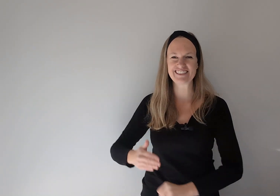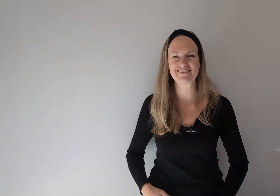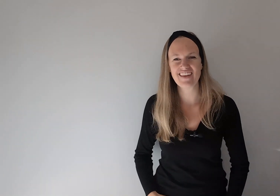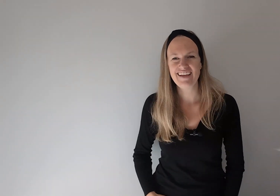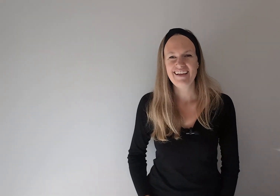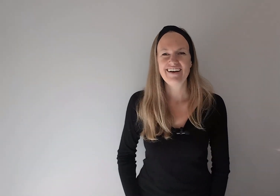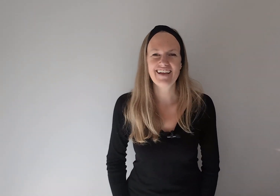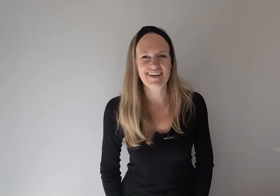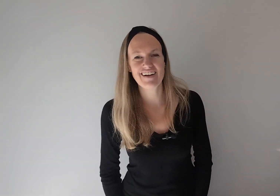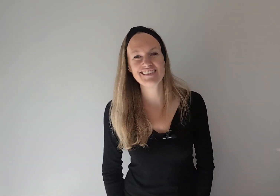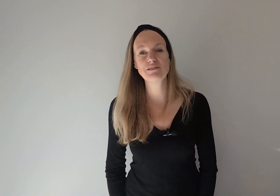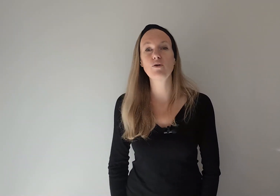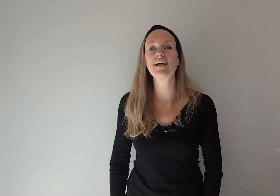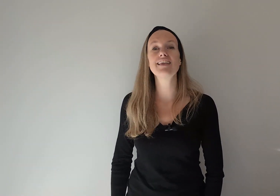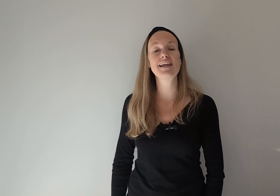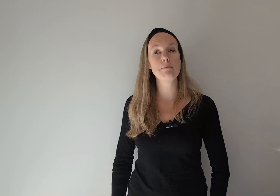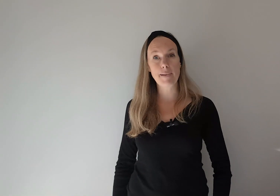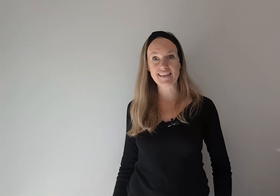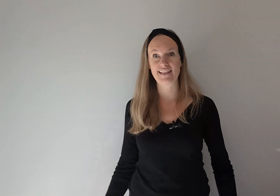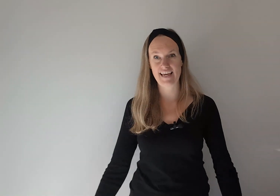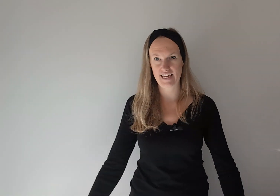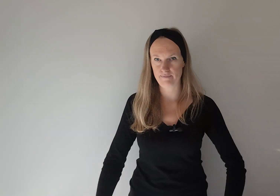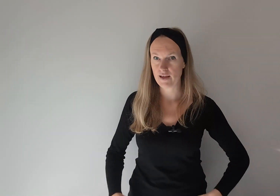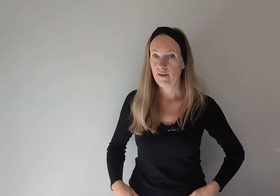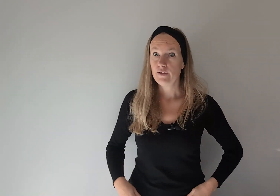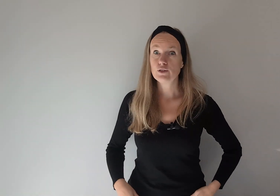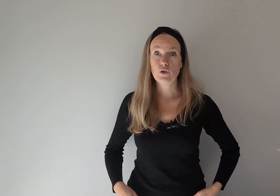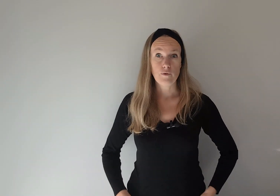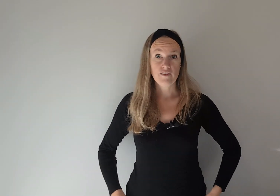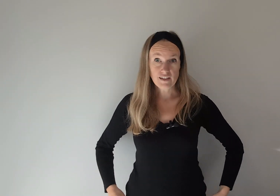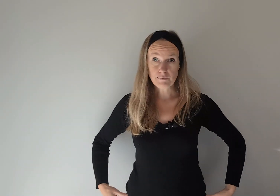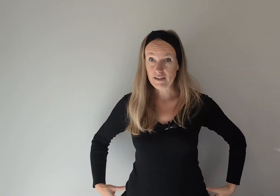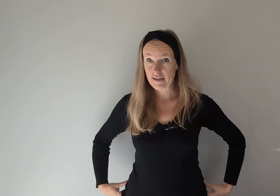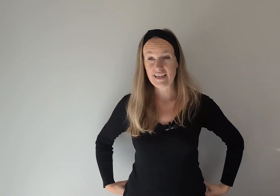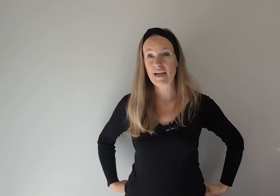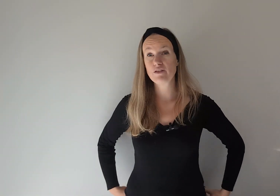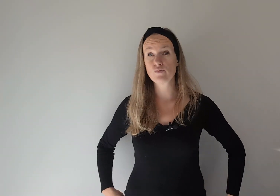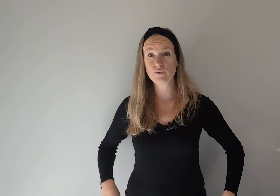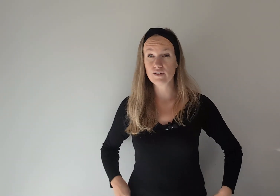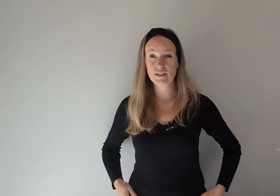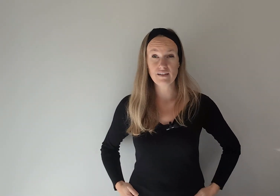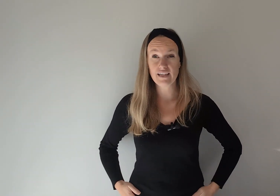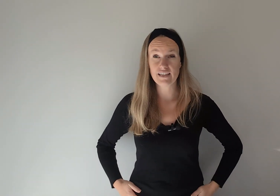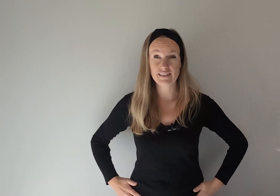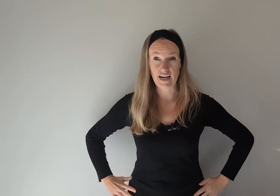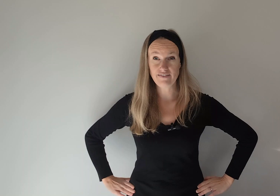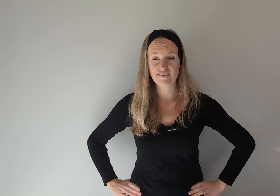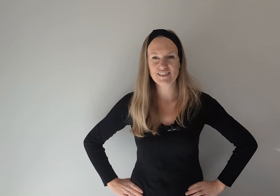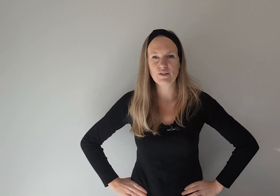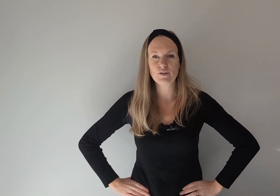version. Okay, Christ is born, and then in Bethlehem. So finger spelling Bethlehem is really tough.